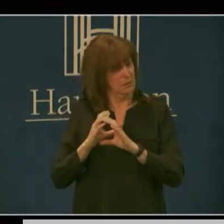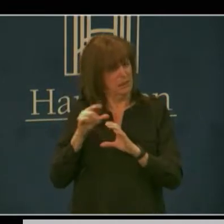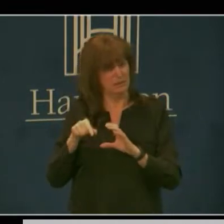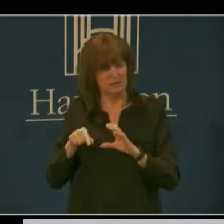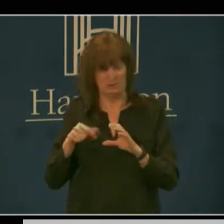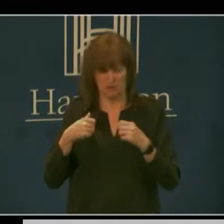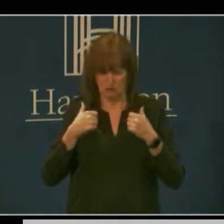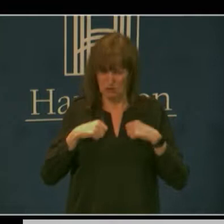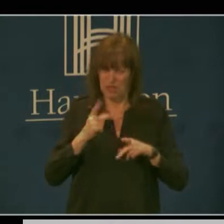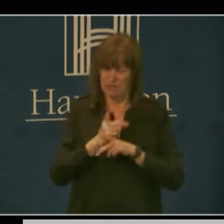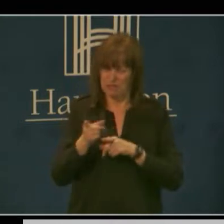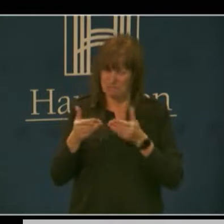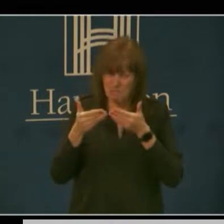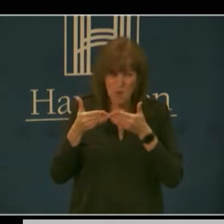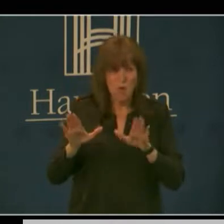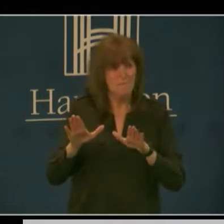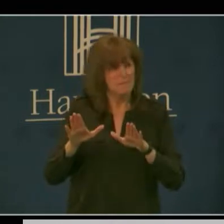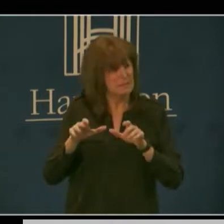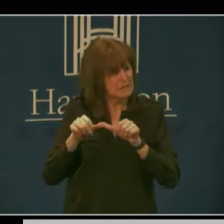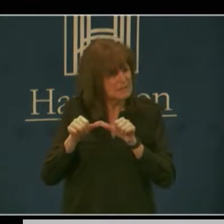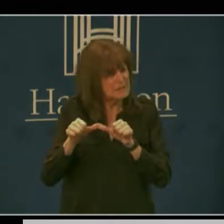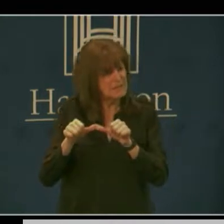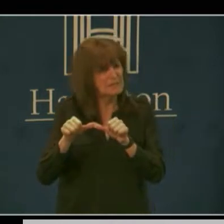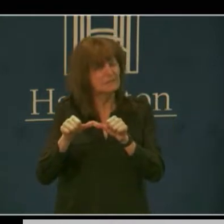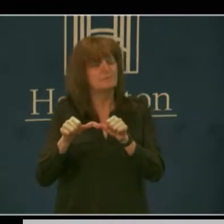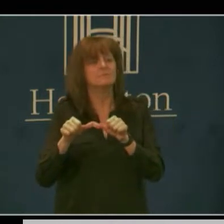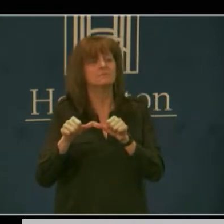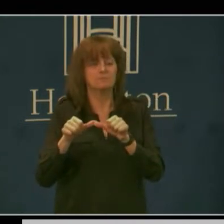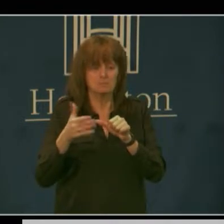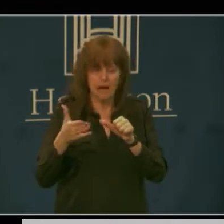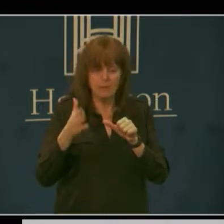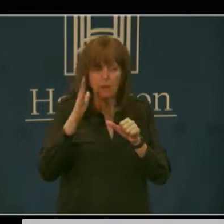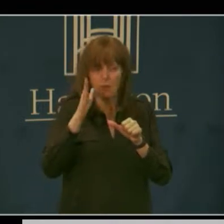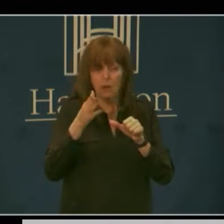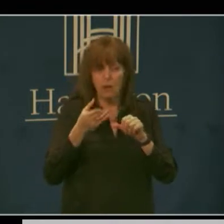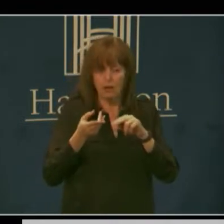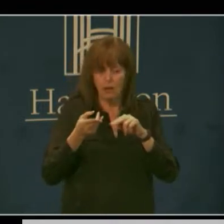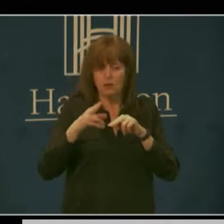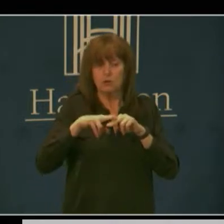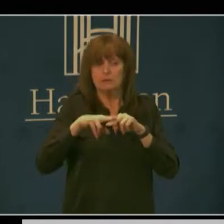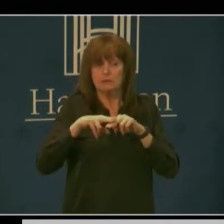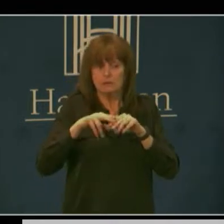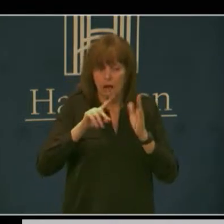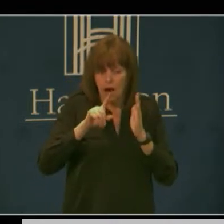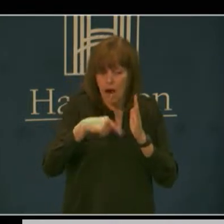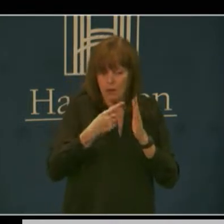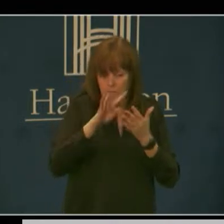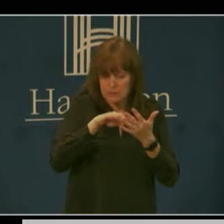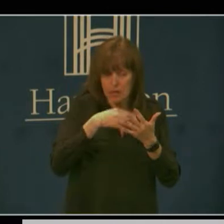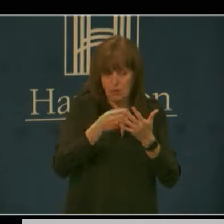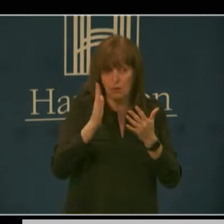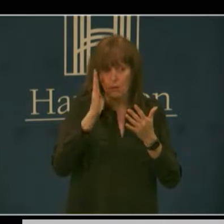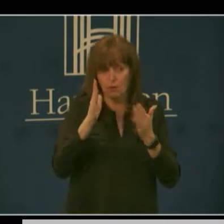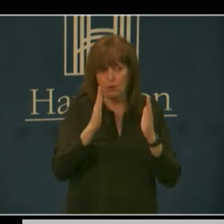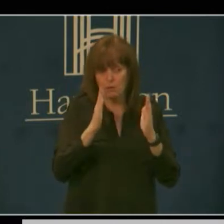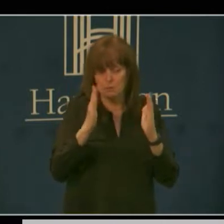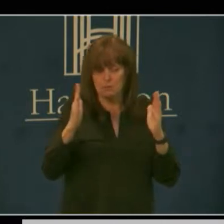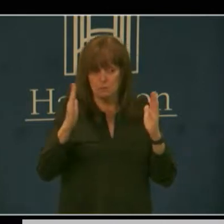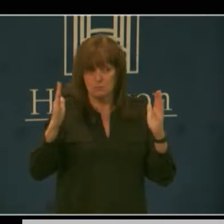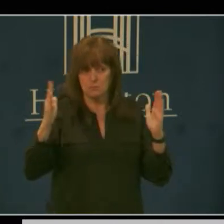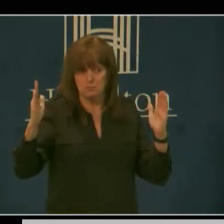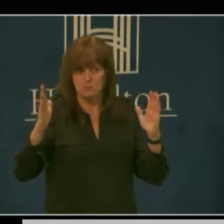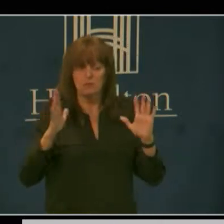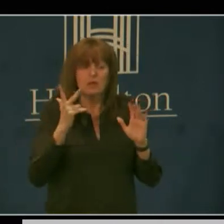can enhance service back to what people expected, we will do that. Our goal is to make sure it's reliable and predictable.